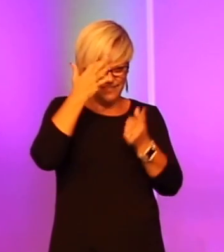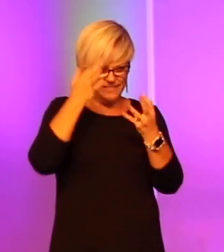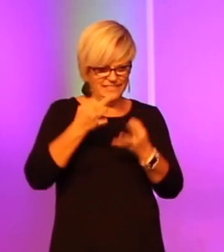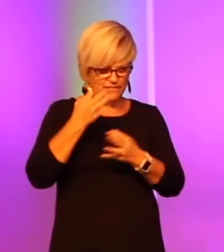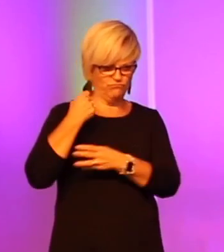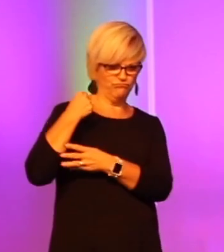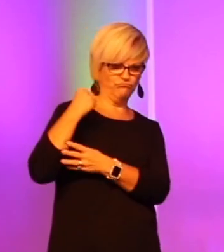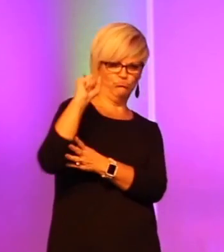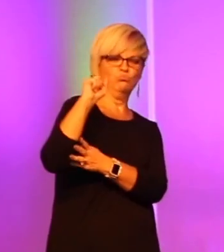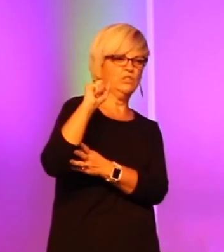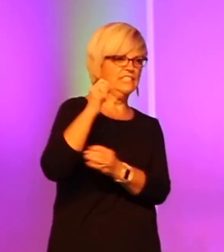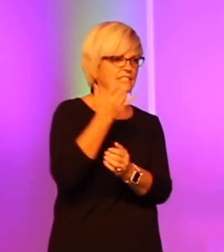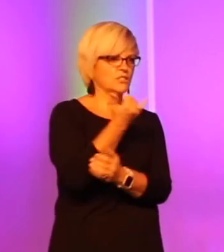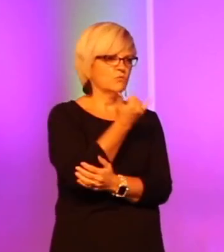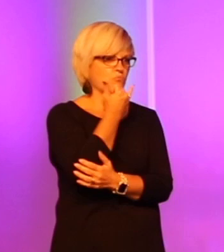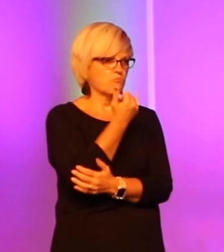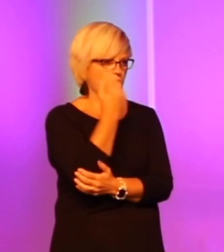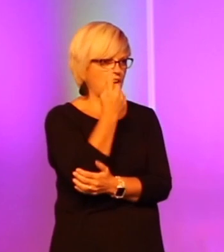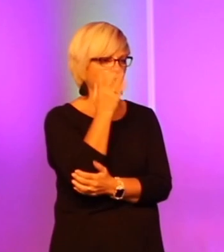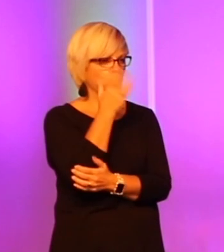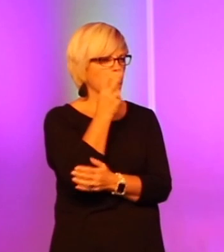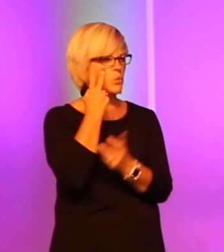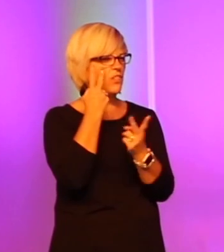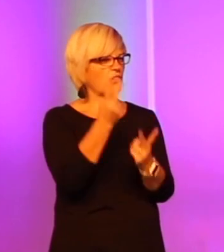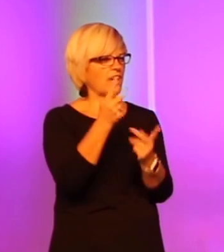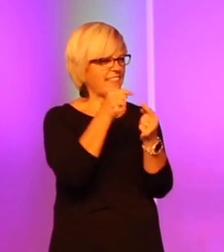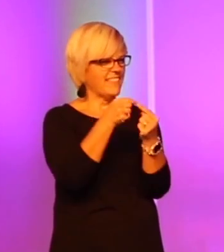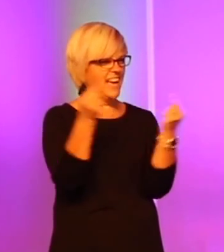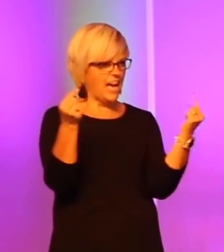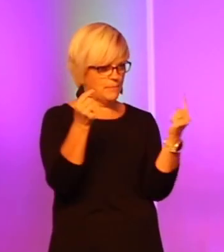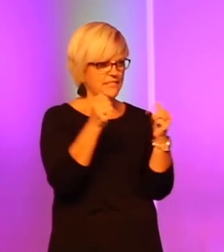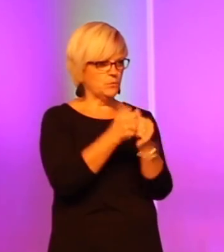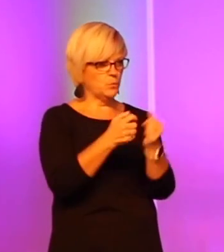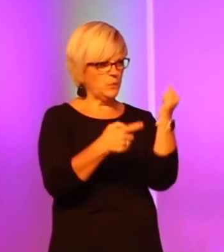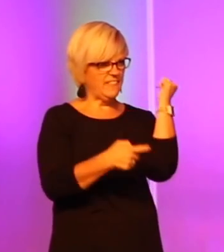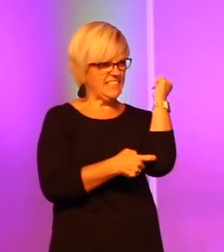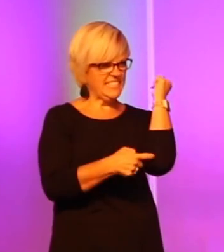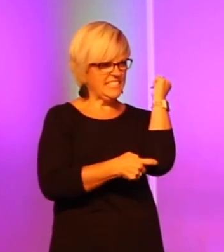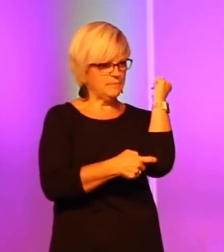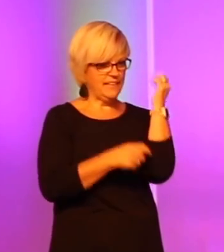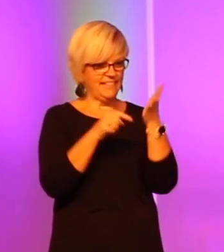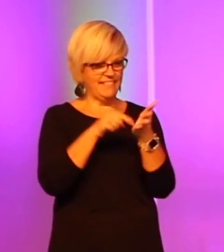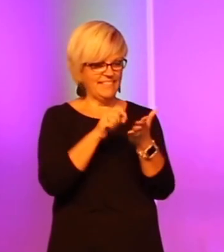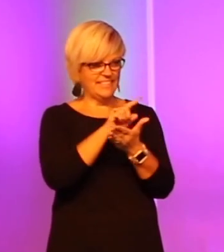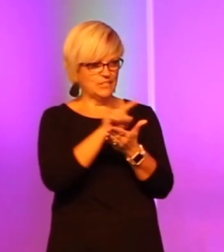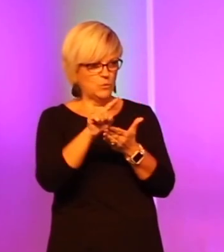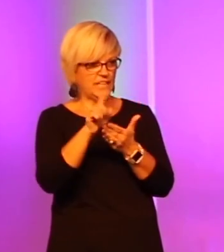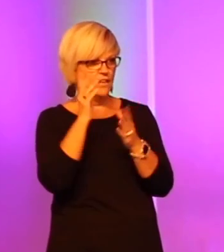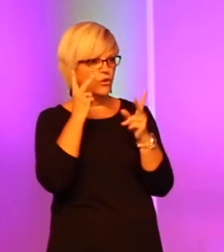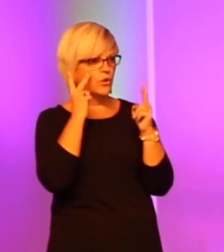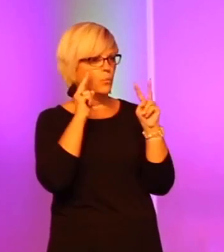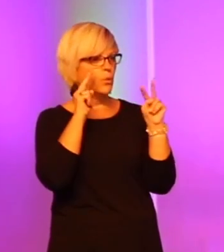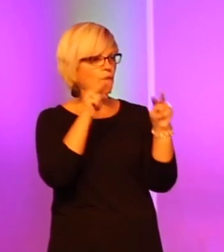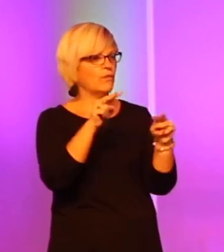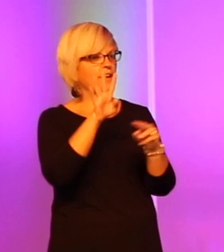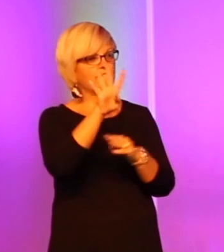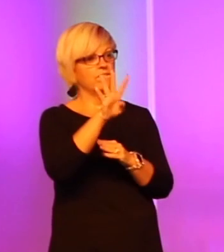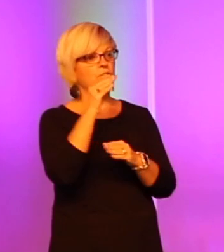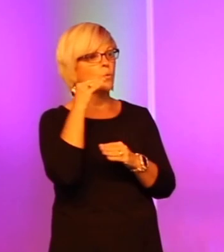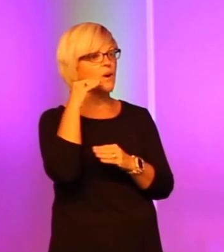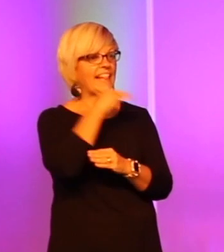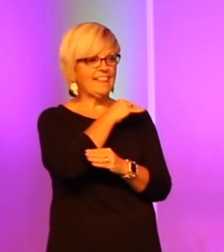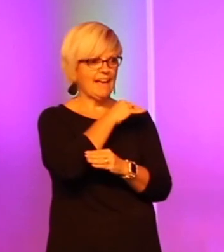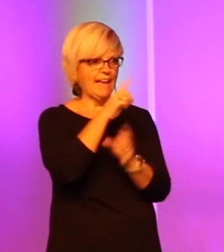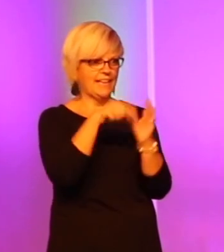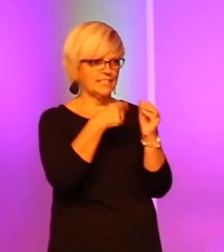resist the wrong one. This week we're going to look at the exact opposite with temptation. This week we're going to look at 4 lies about temptation.